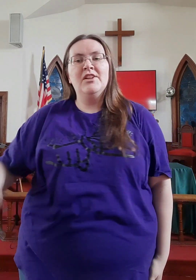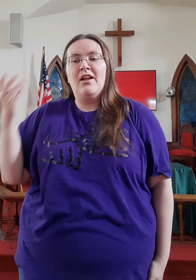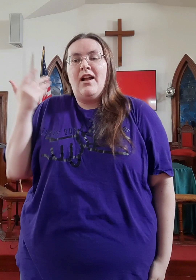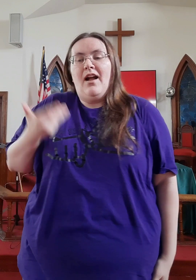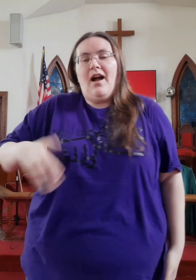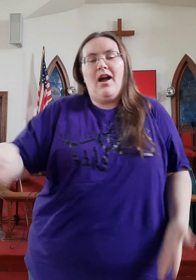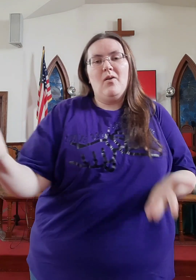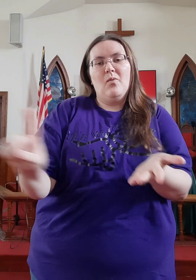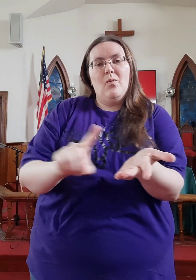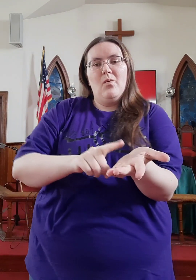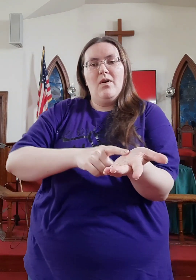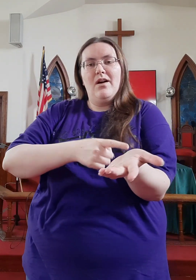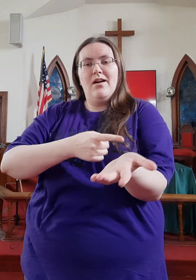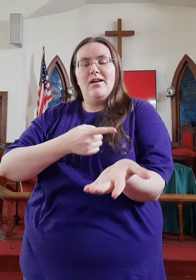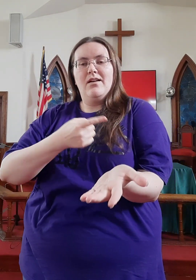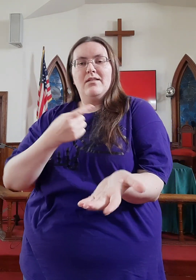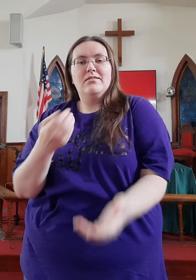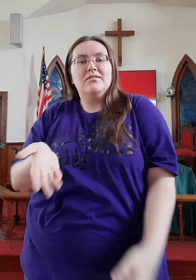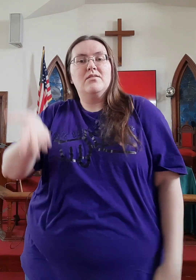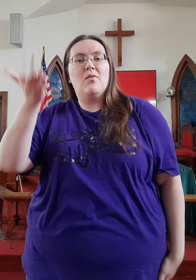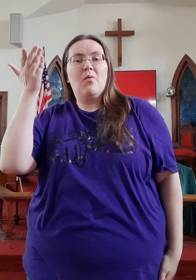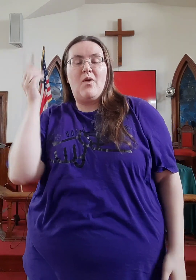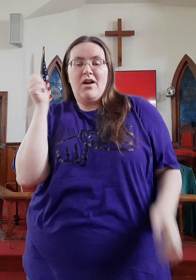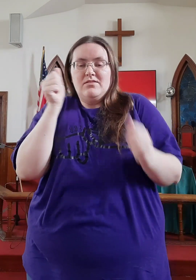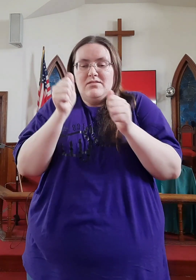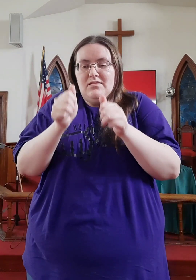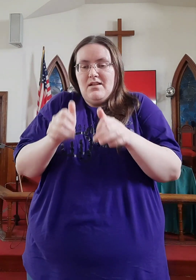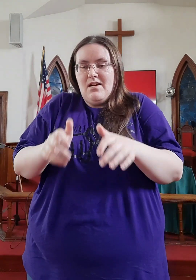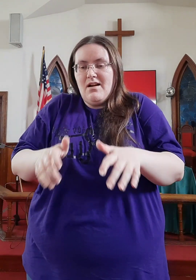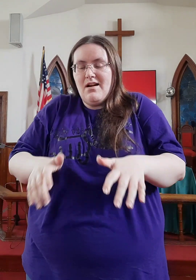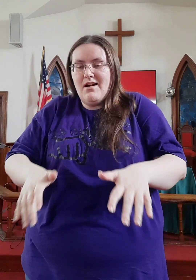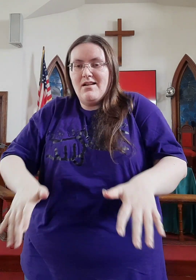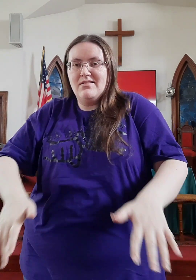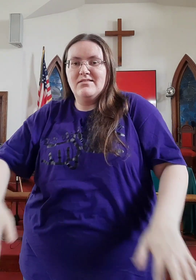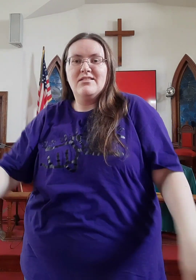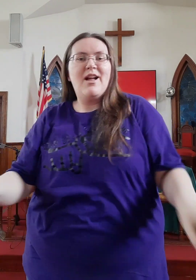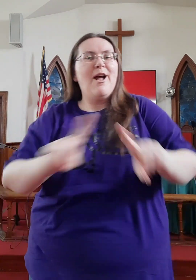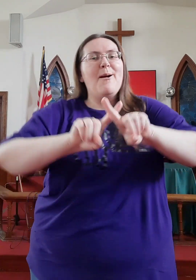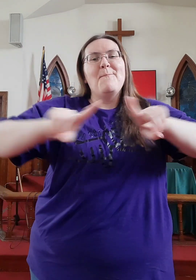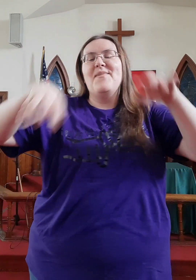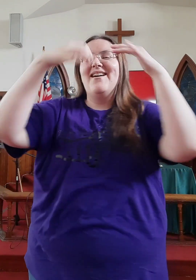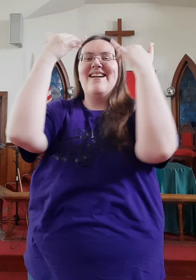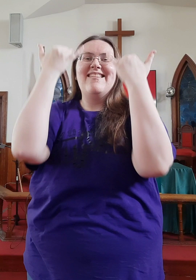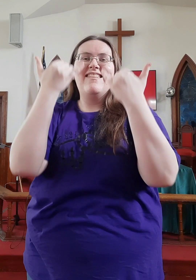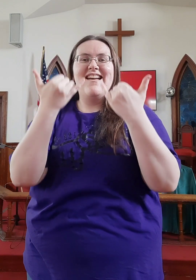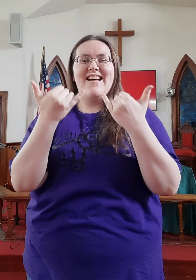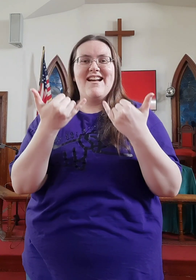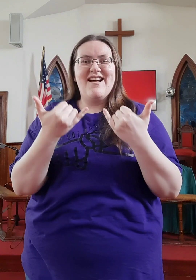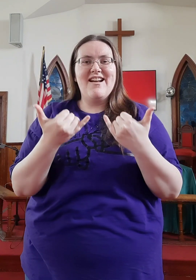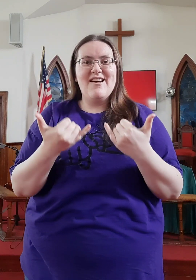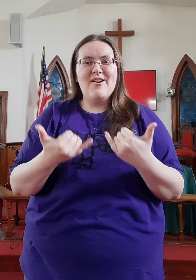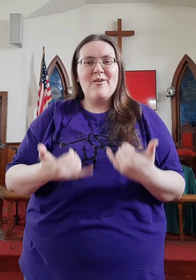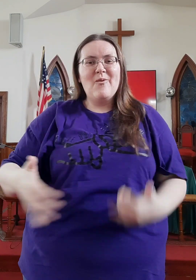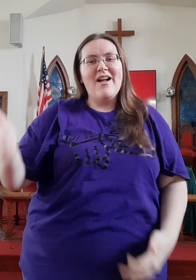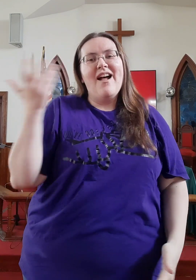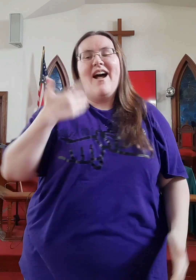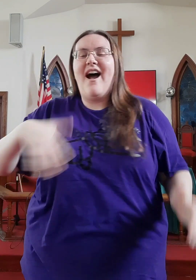And I once was lost, but now